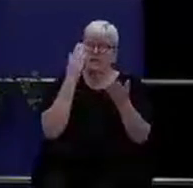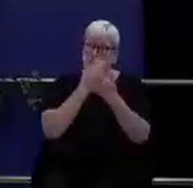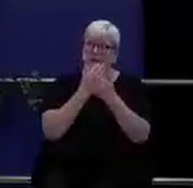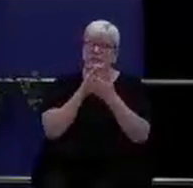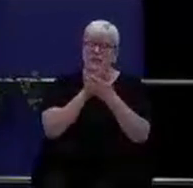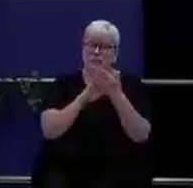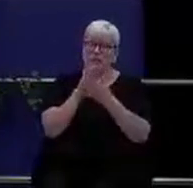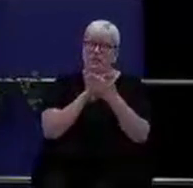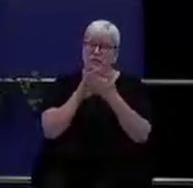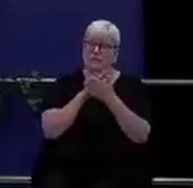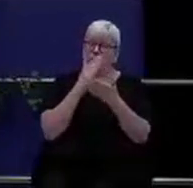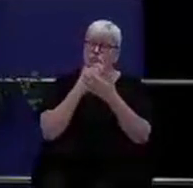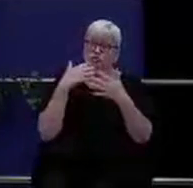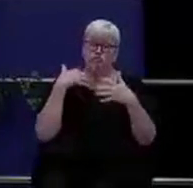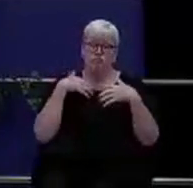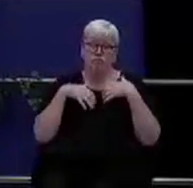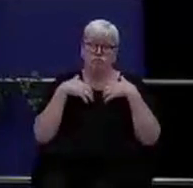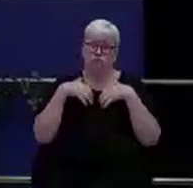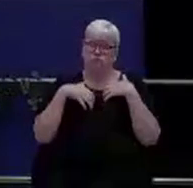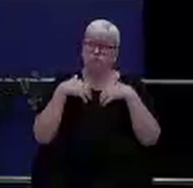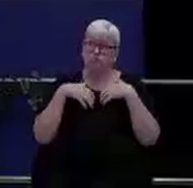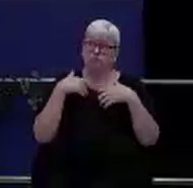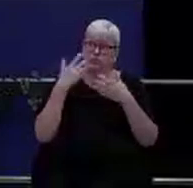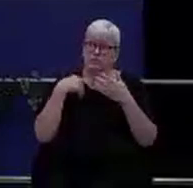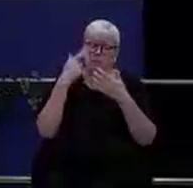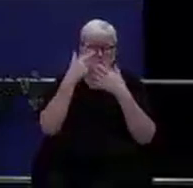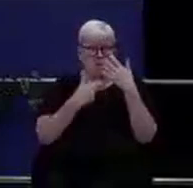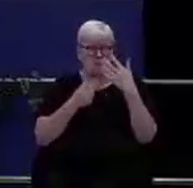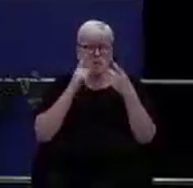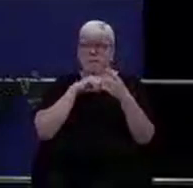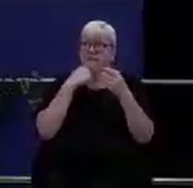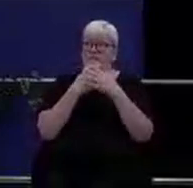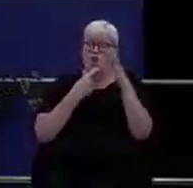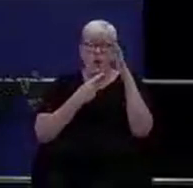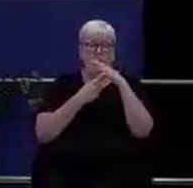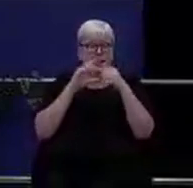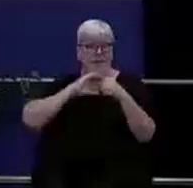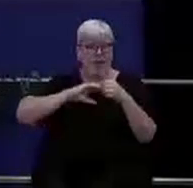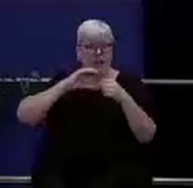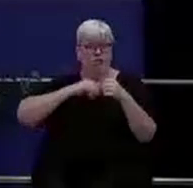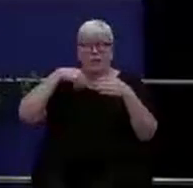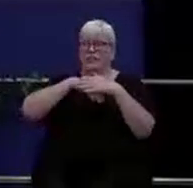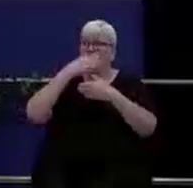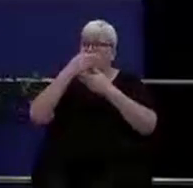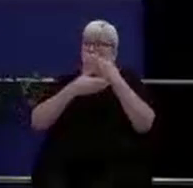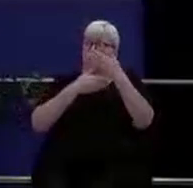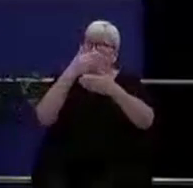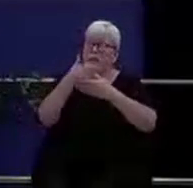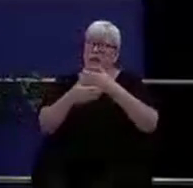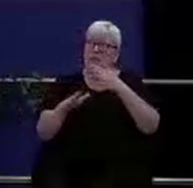very, very sort of interesting attributes for a protagonist in a story. But also they've